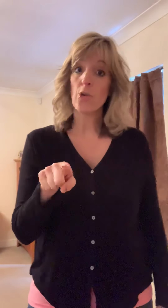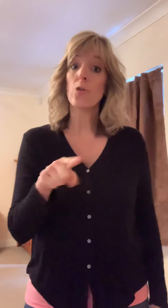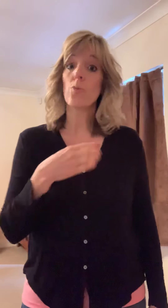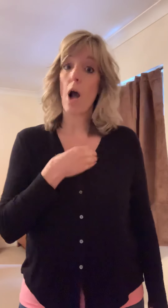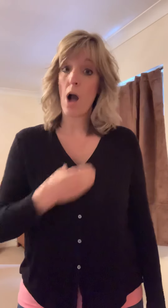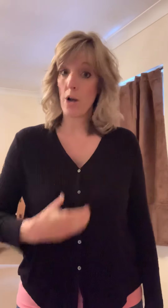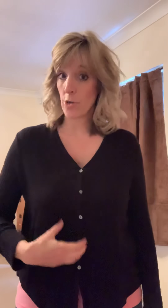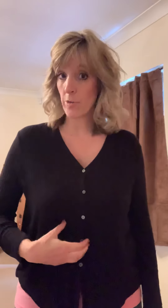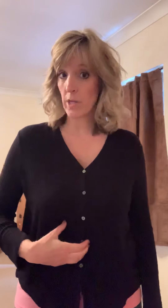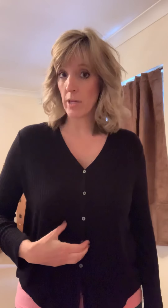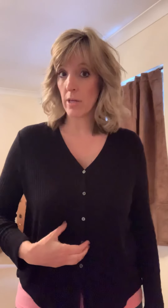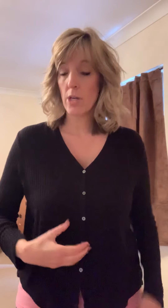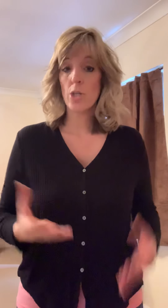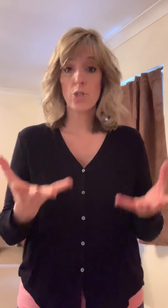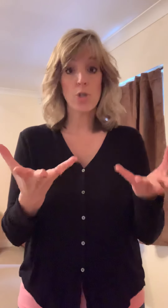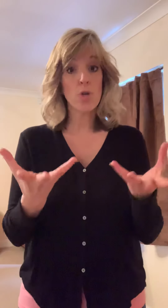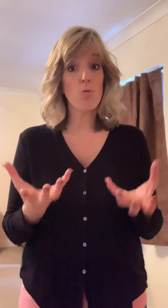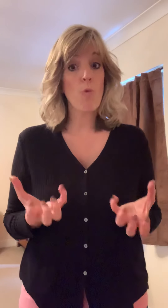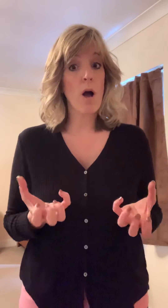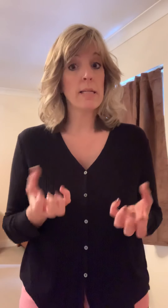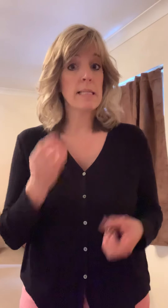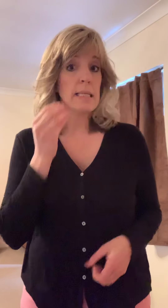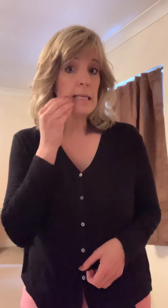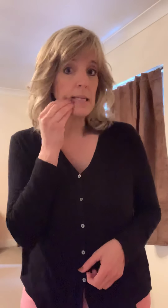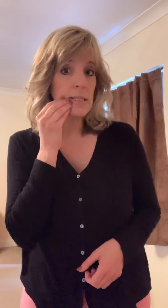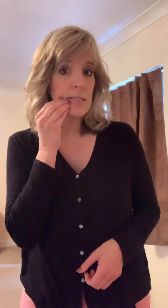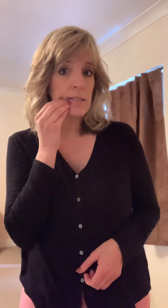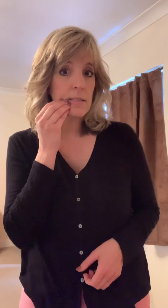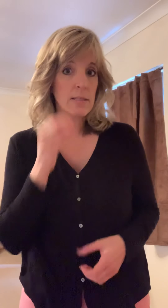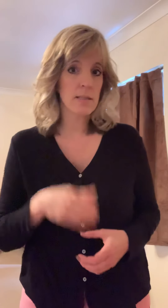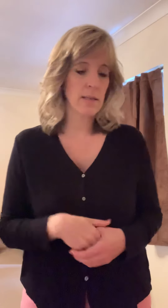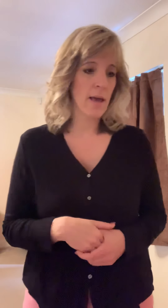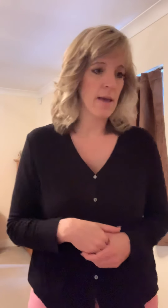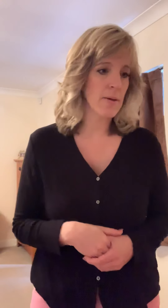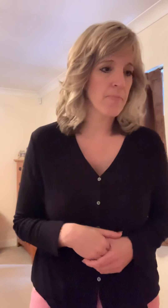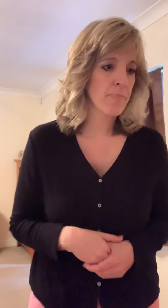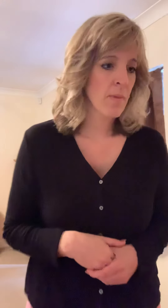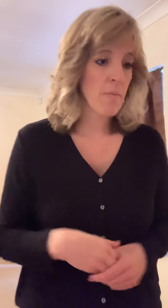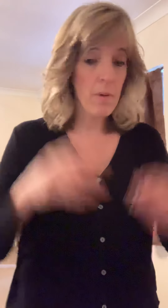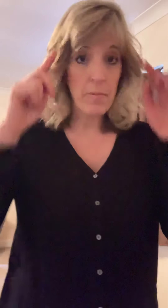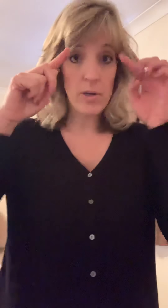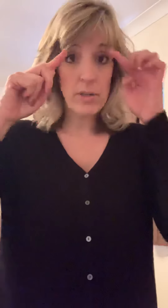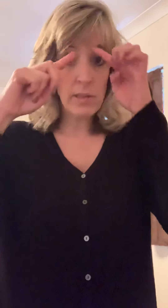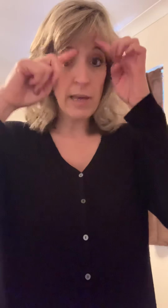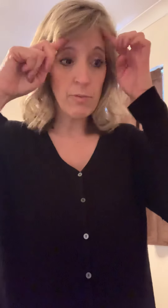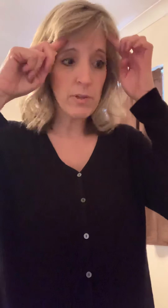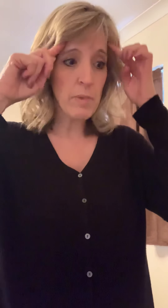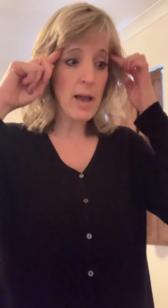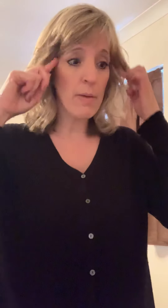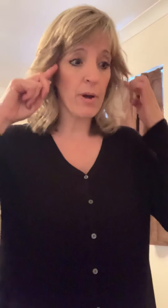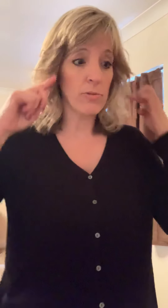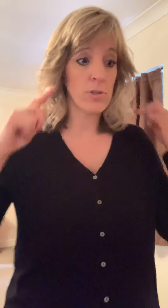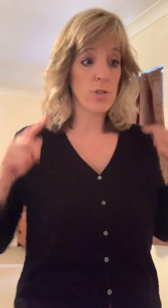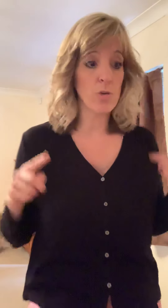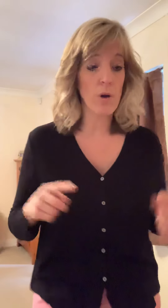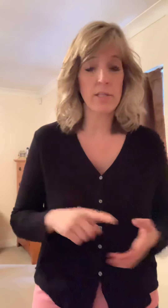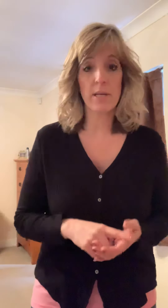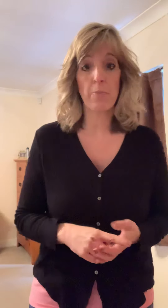you hungry? Do you want to eat? Okay. Remember, like with my eyebrows, do you want to eat